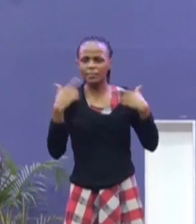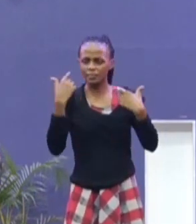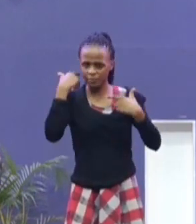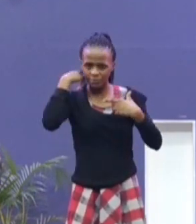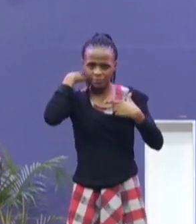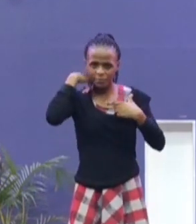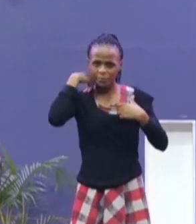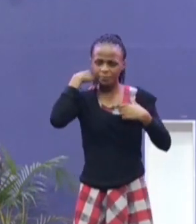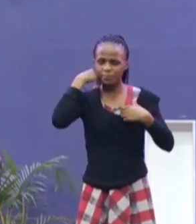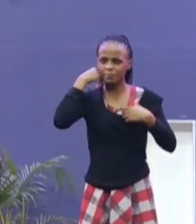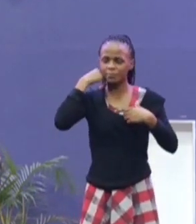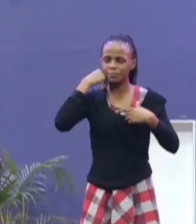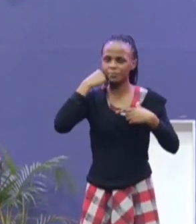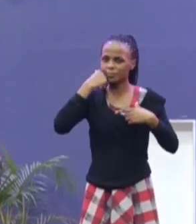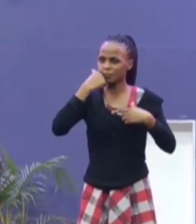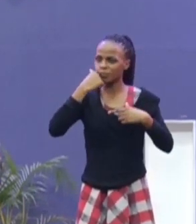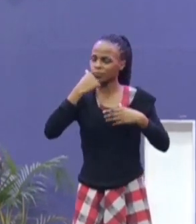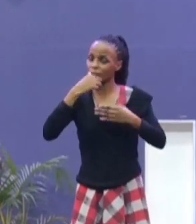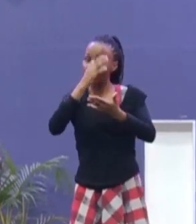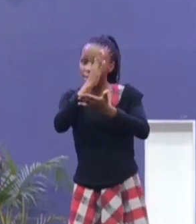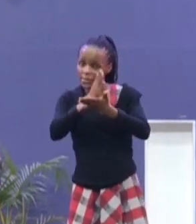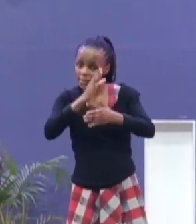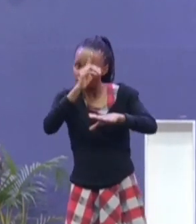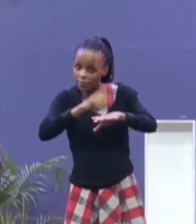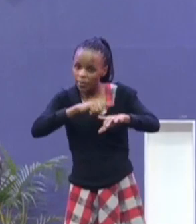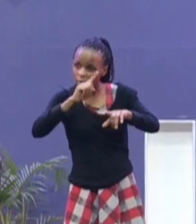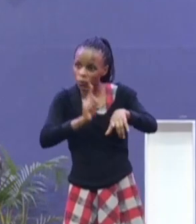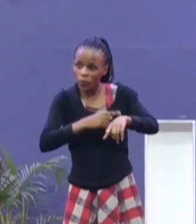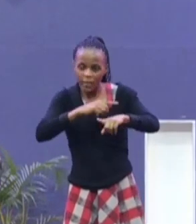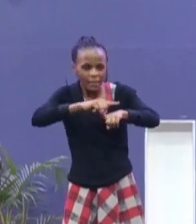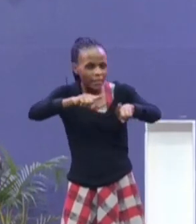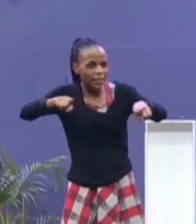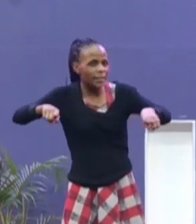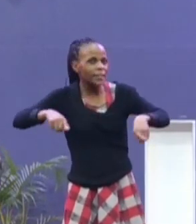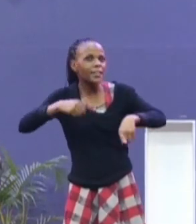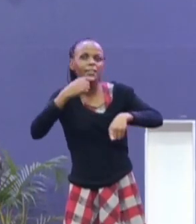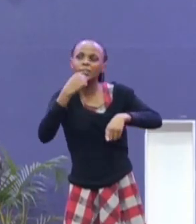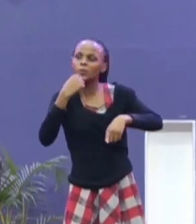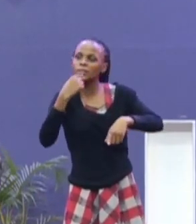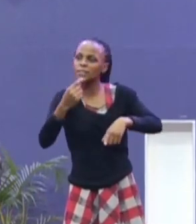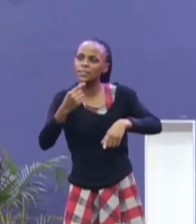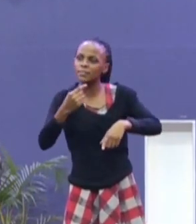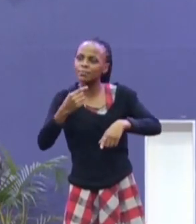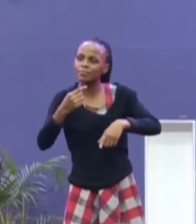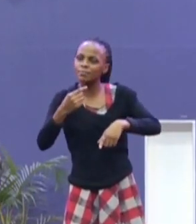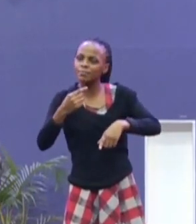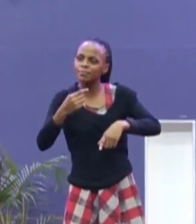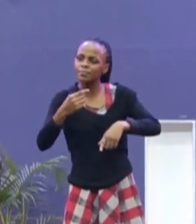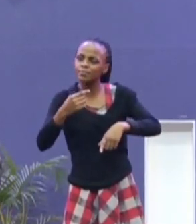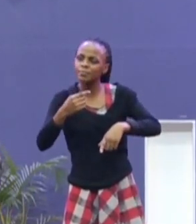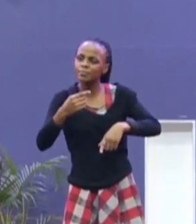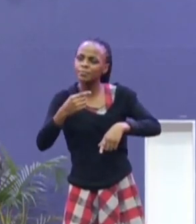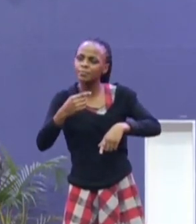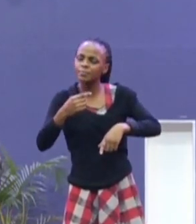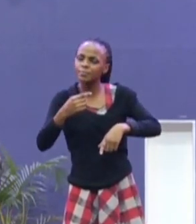ina obuinza kulambu wange. At times when we say byencha kiriziganya nabyo, still also it